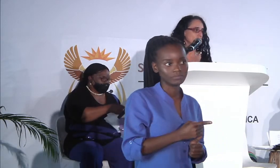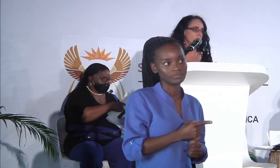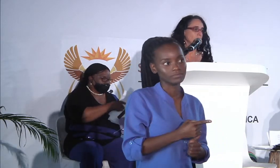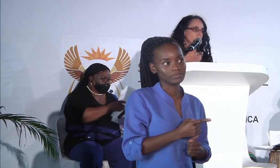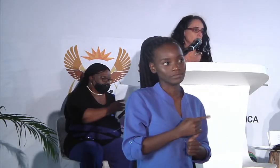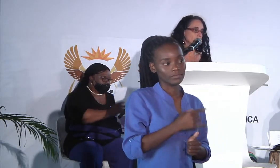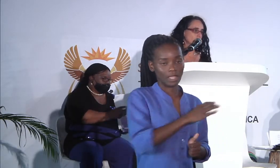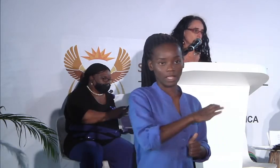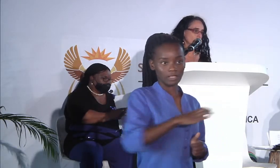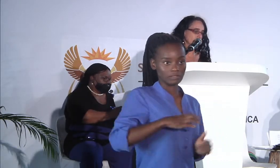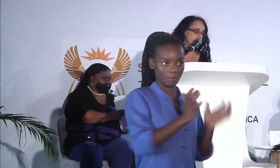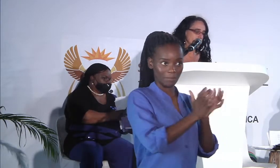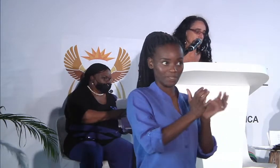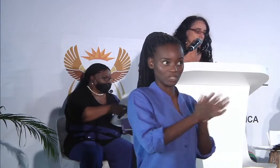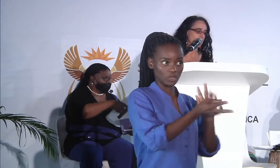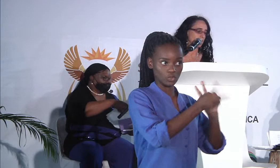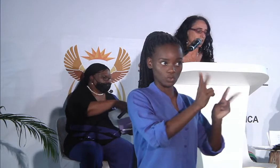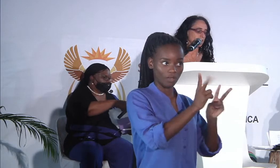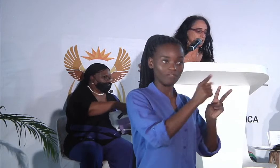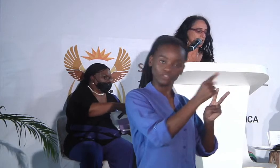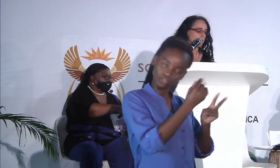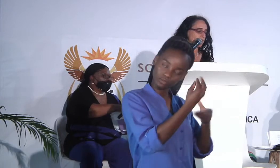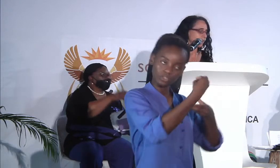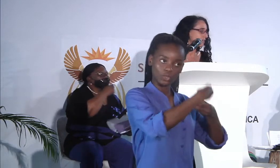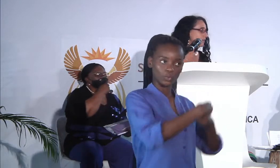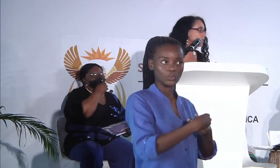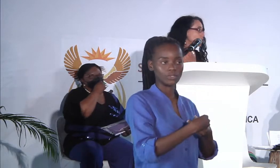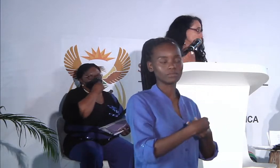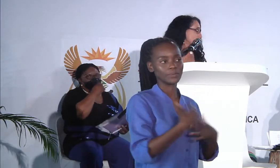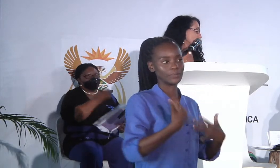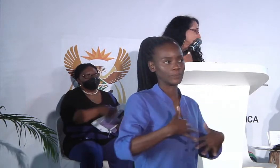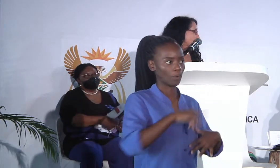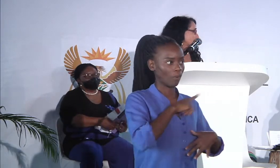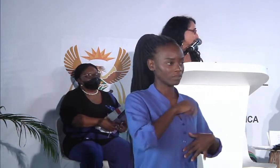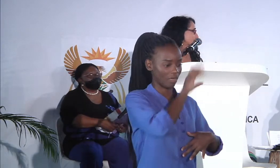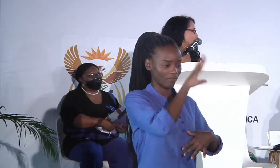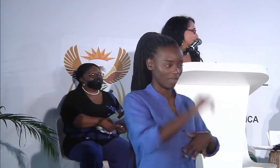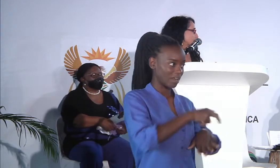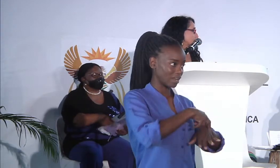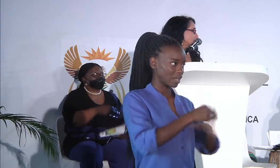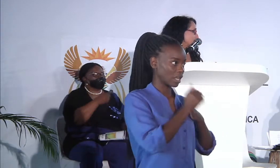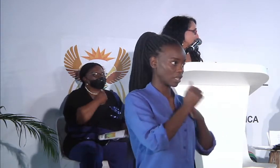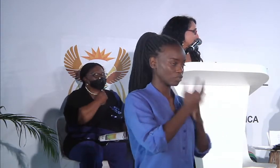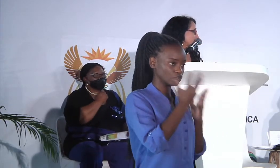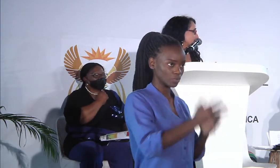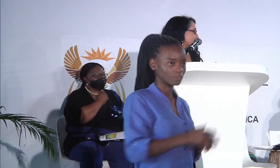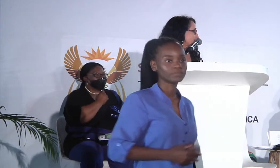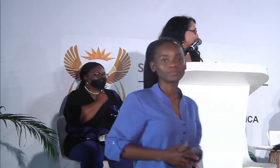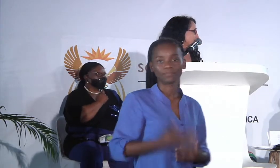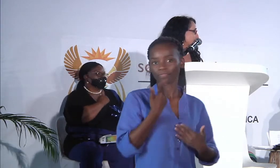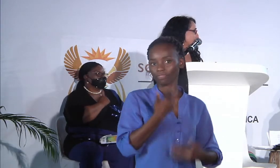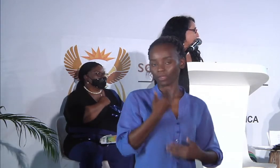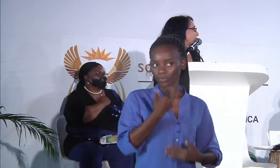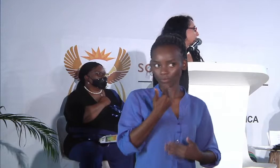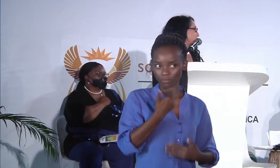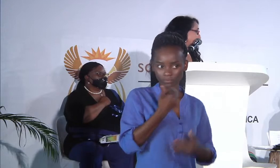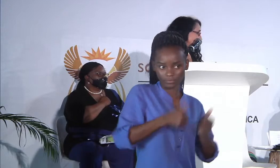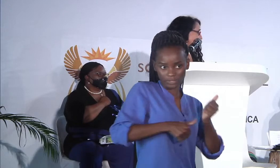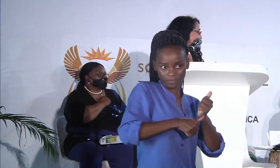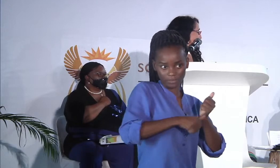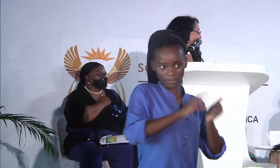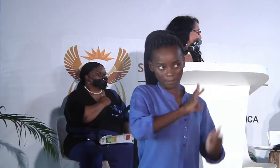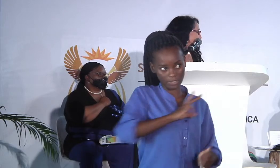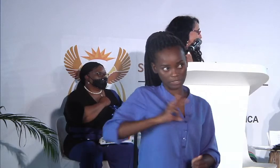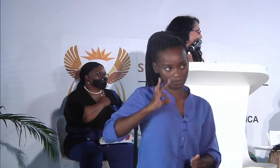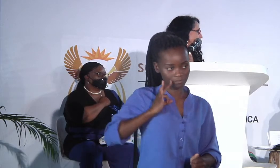leadership, which we so need right now in South Africa. So many thanks, Deputy Minister. Many thanks to